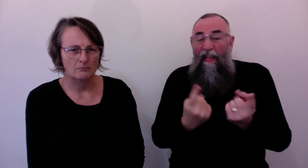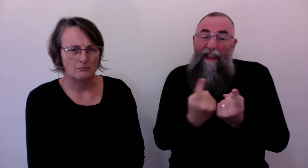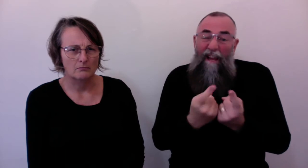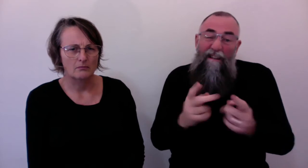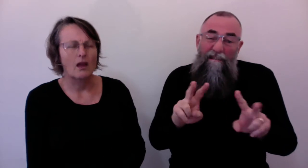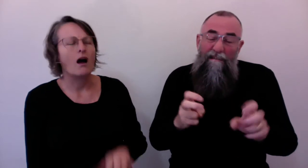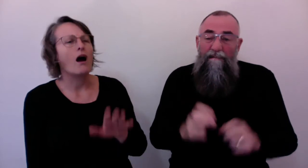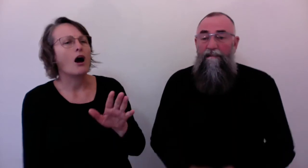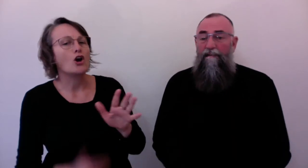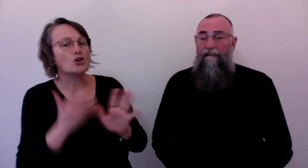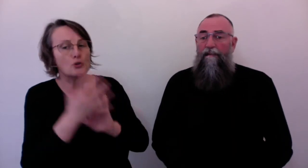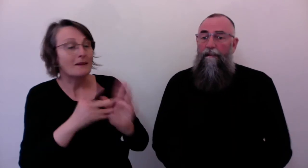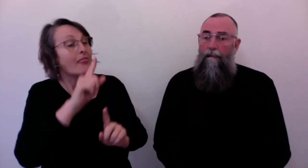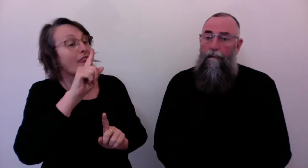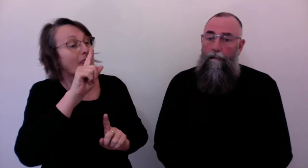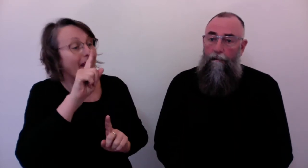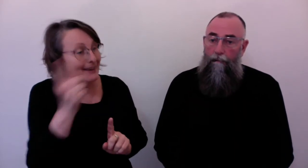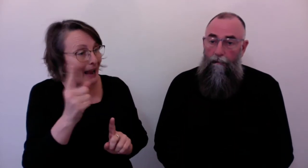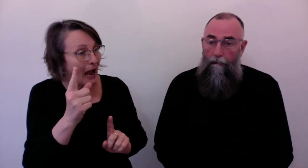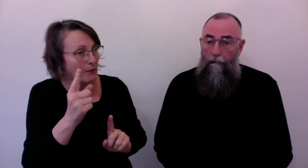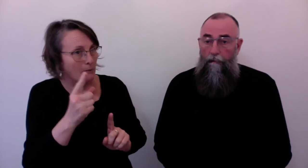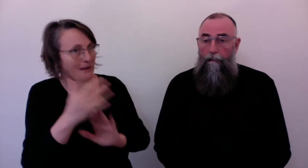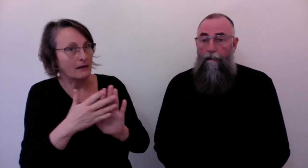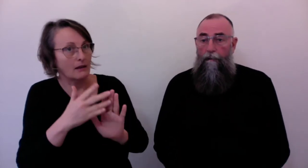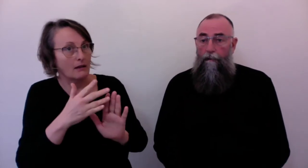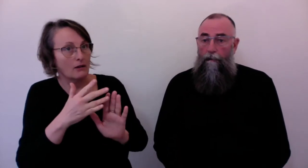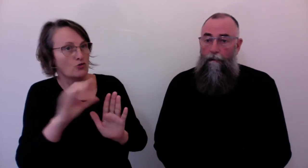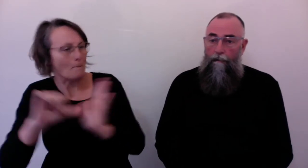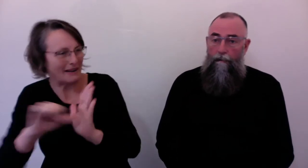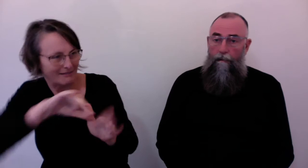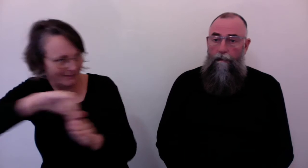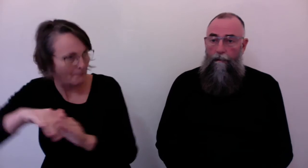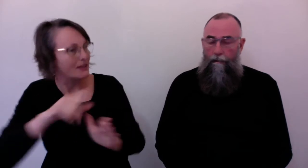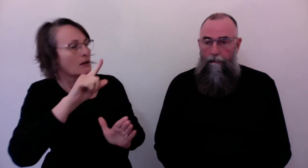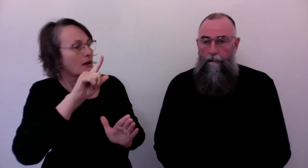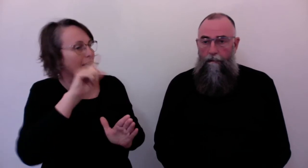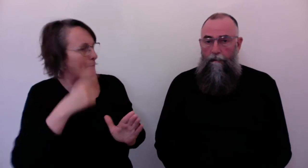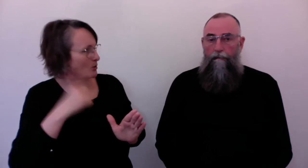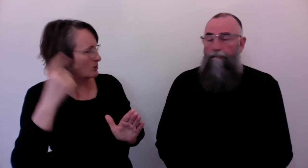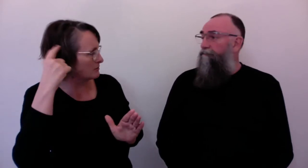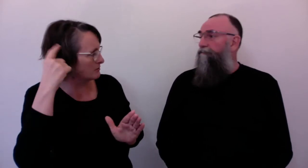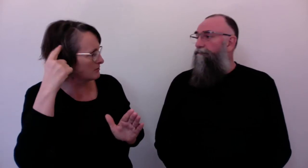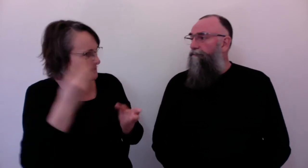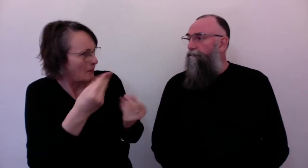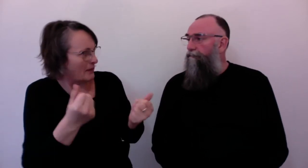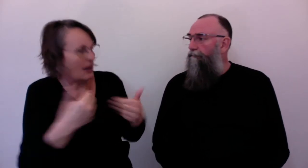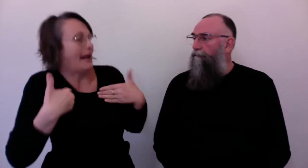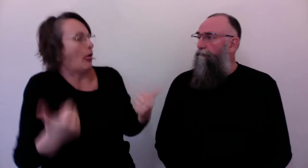Eligible meaning having the science, not the funding or the Just the demographic. implant and like Yeah, health eligible to- reasons. health all that. reasons, Yeah, yeah, health just making reasons. sure.